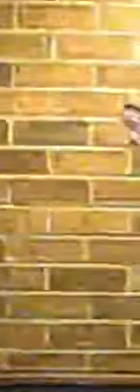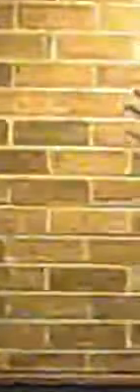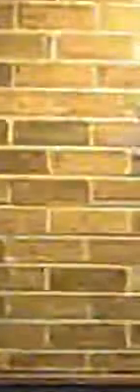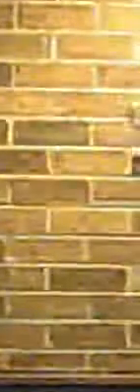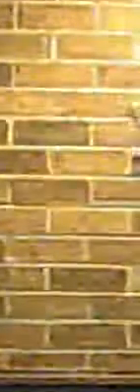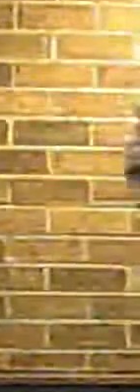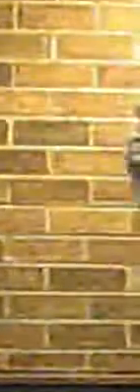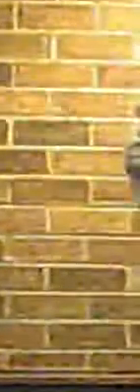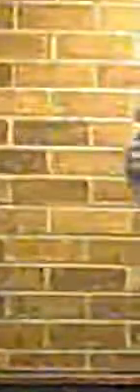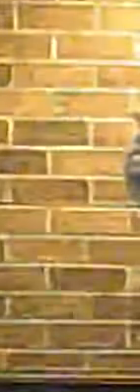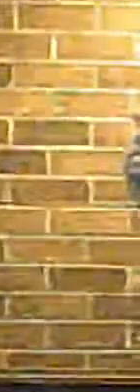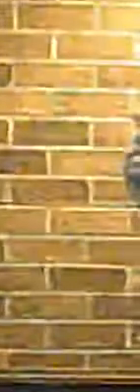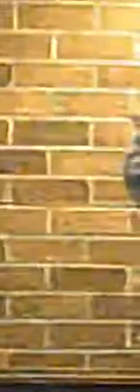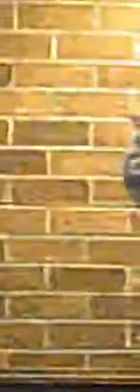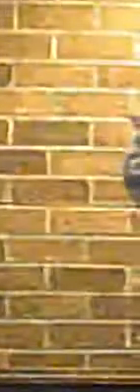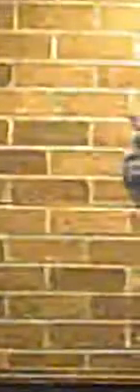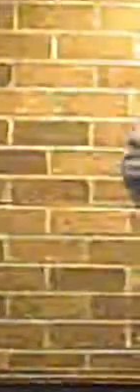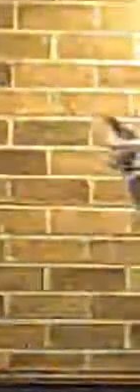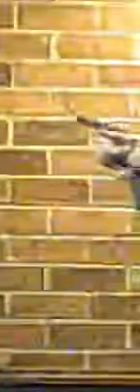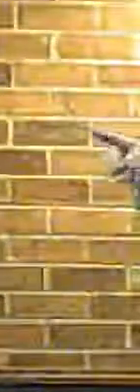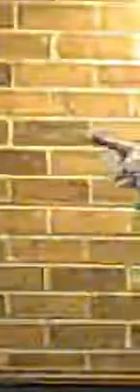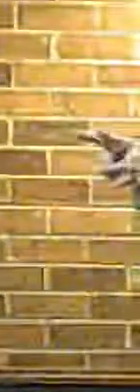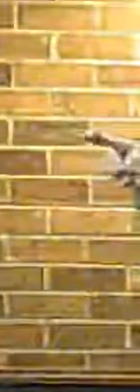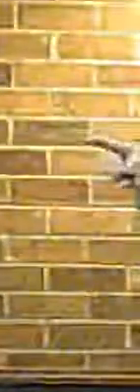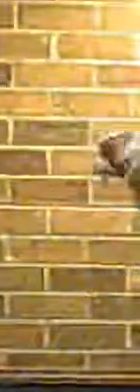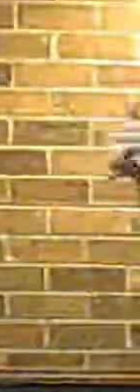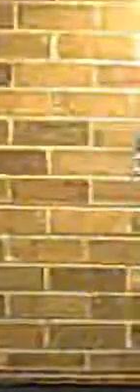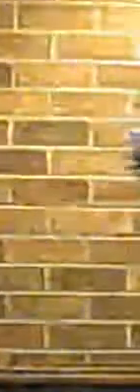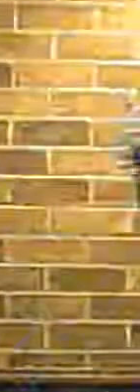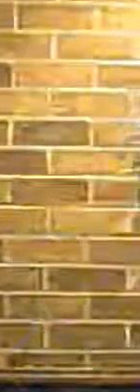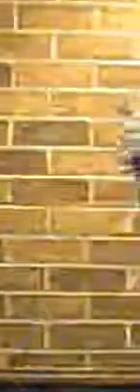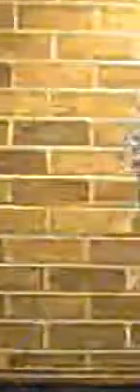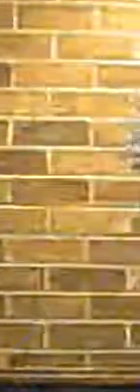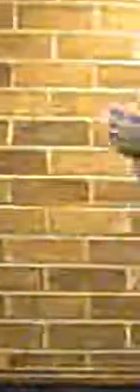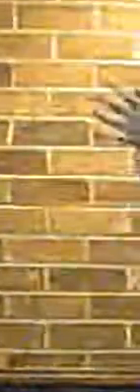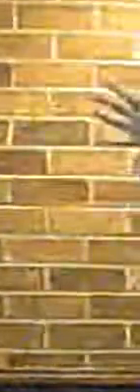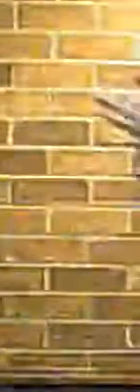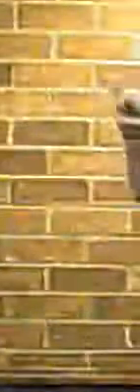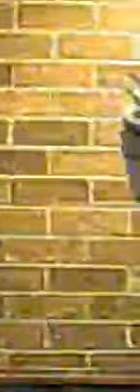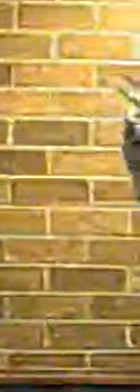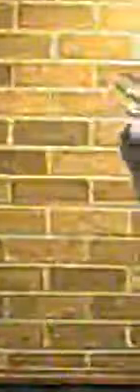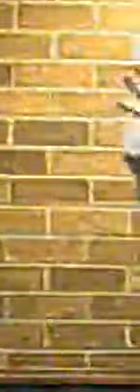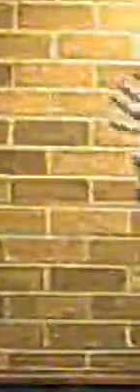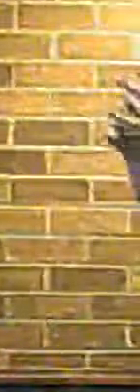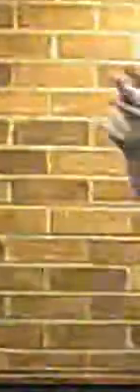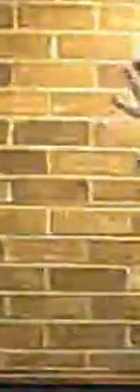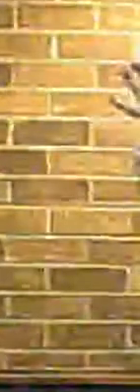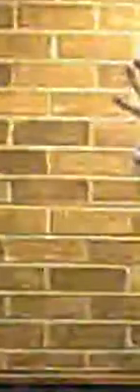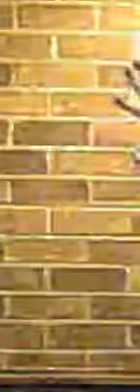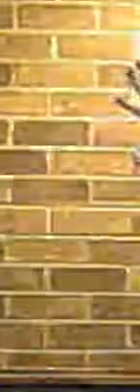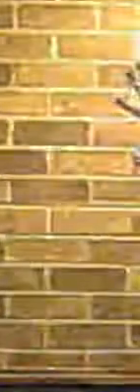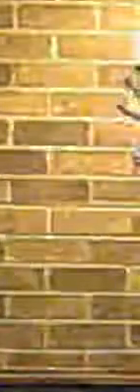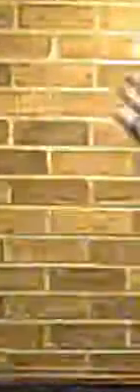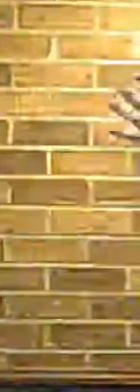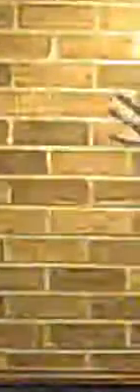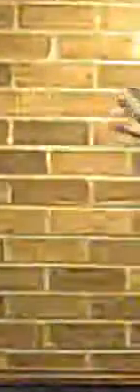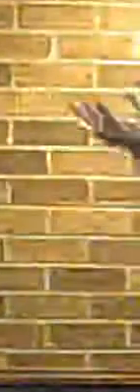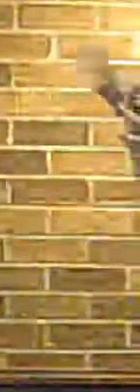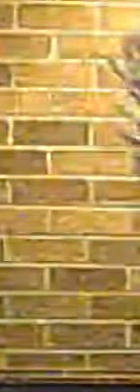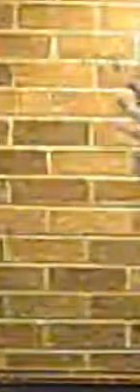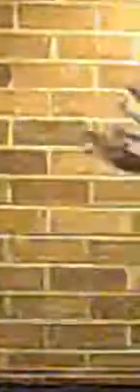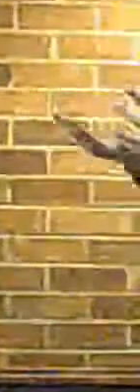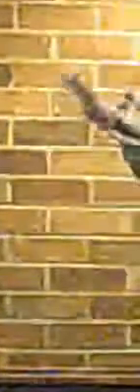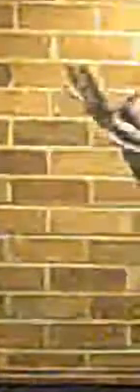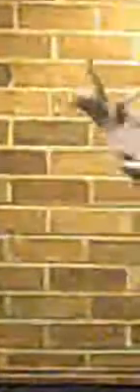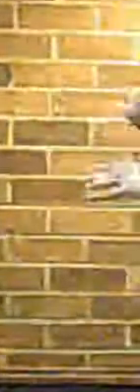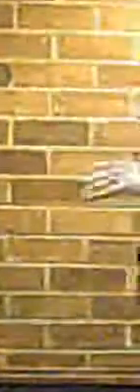this station also has a house at Nestle, which comes under control of Cheshire County Fire Service, and that's why I